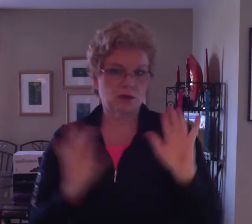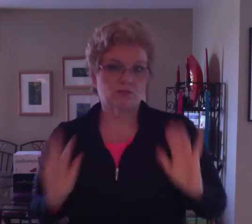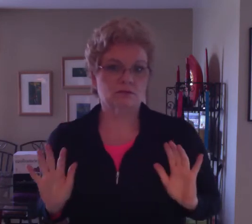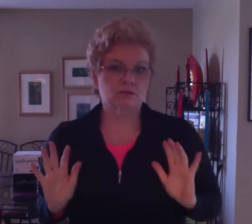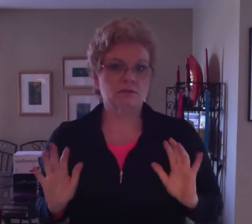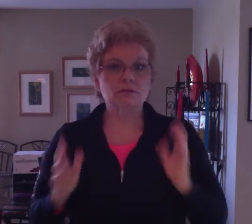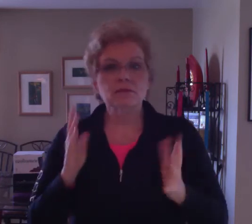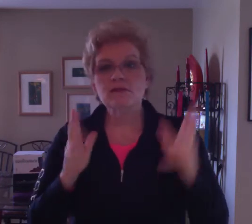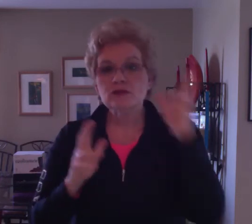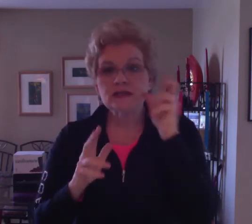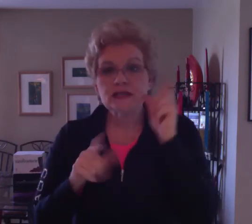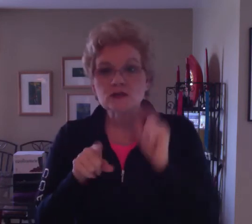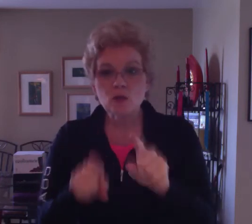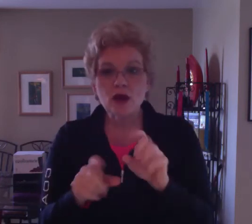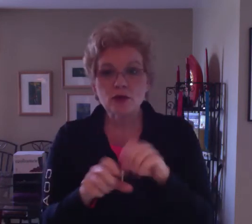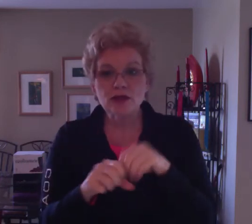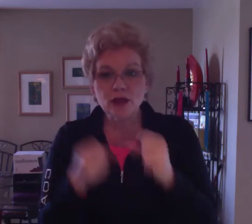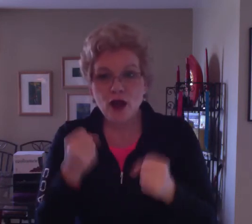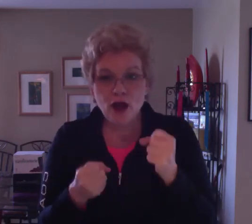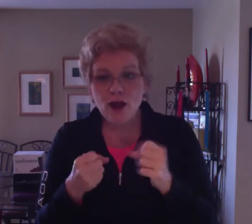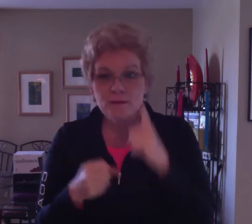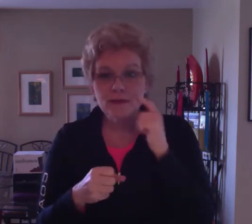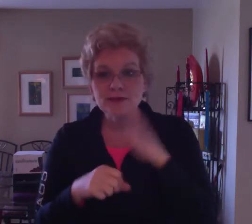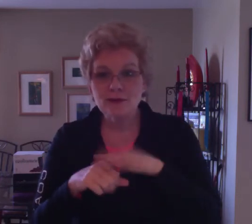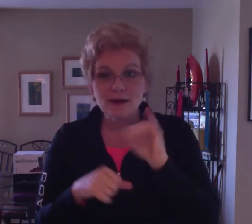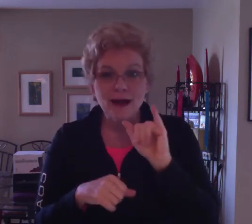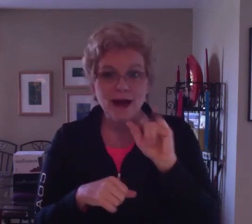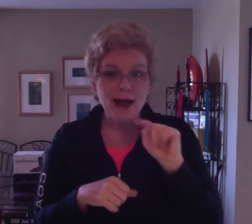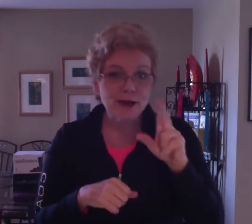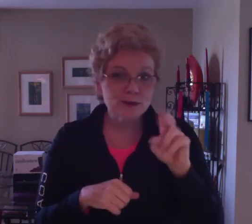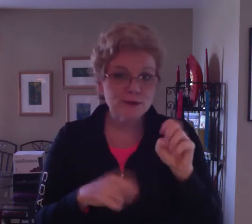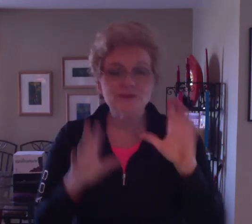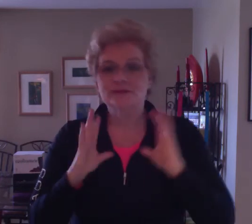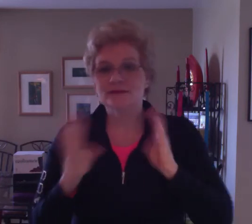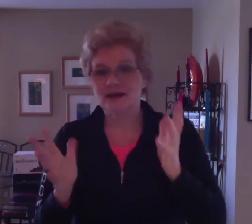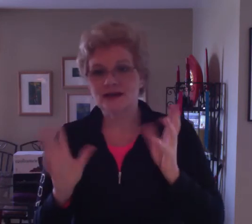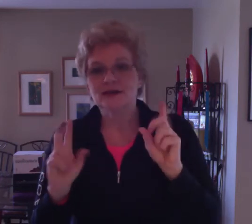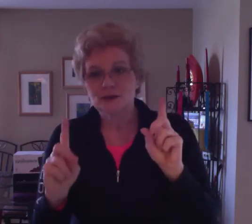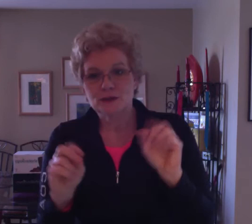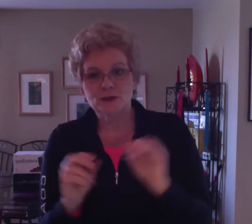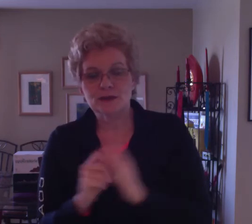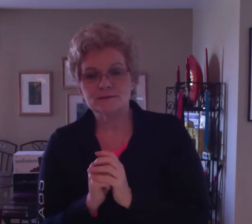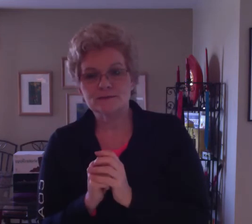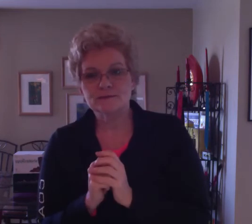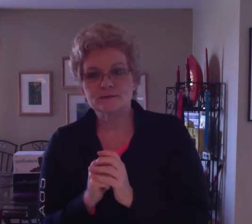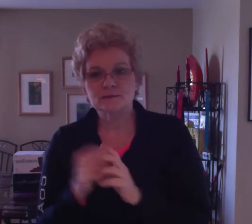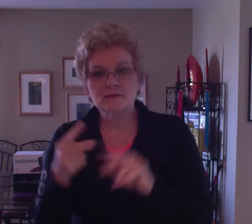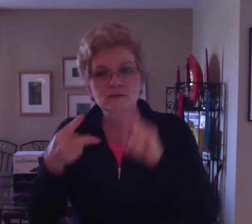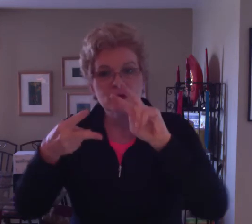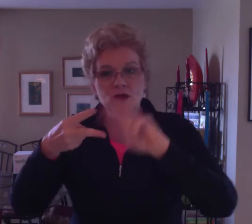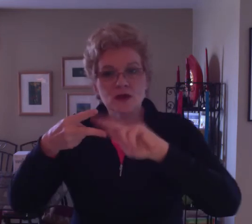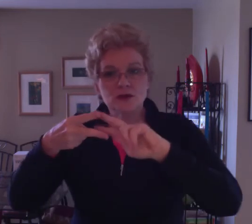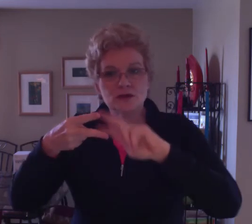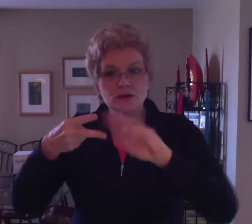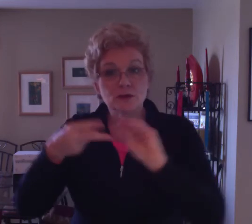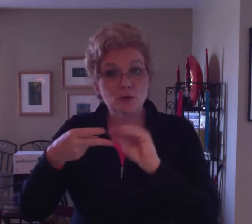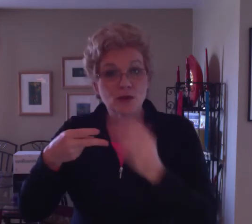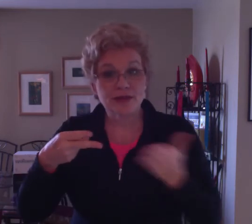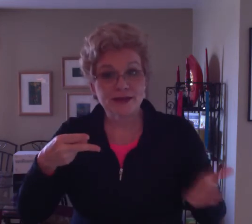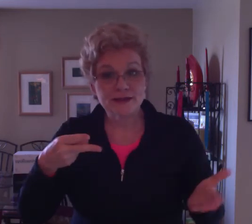car because they're on iTunes, do it. 2 more things, and we'll be into with this particular video. Every